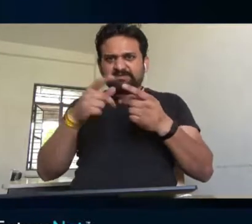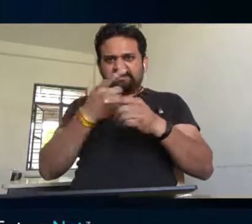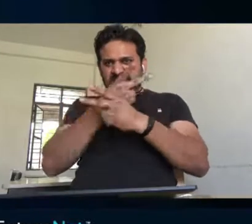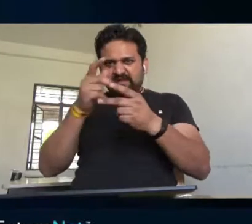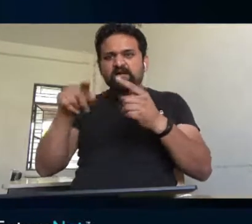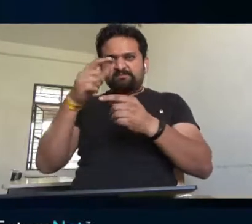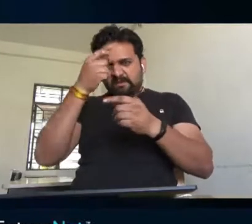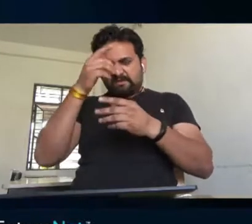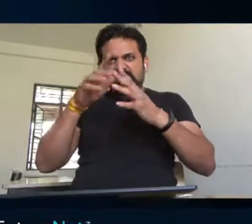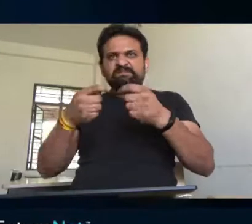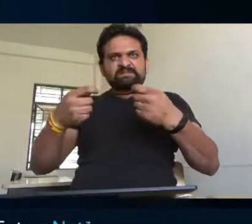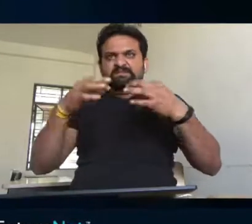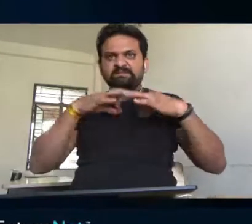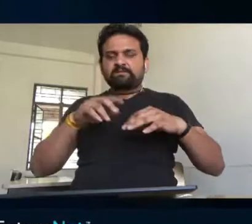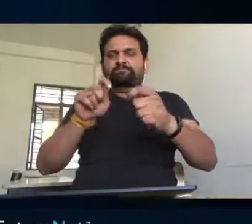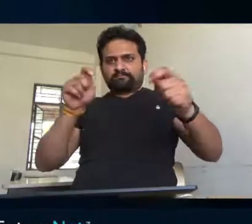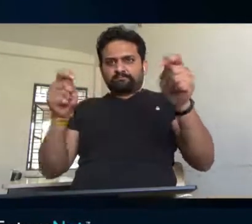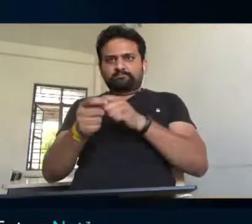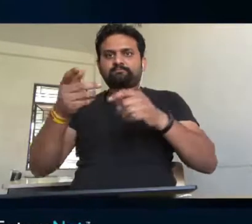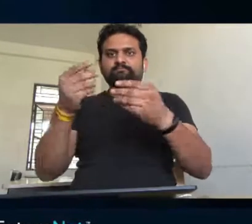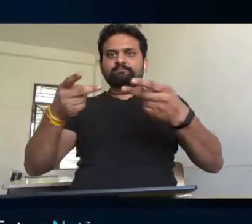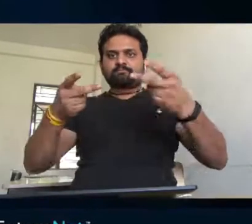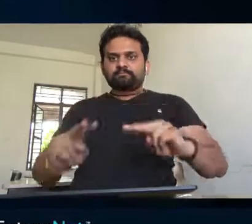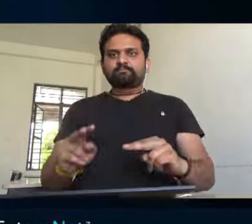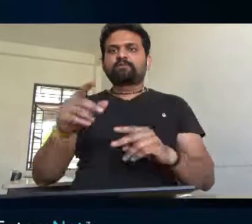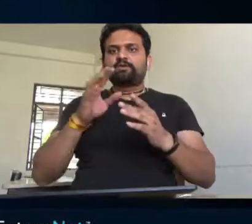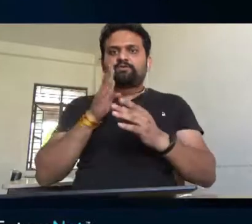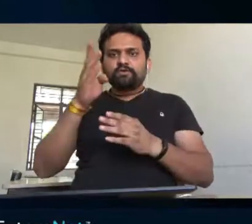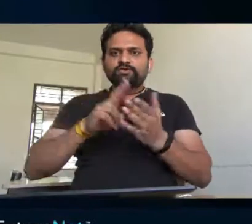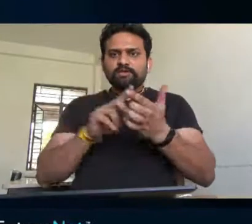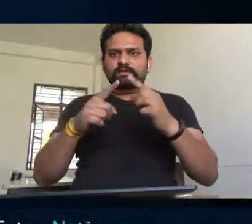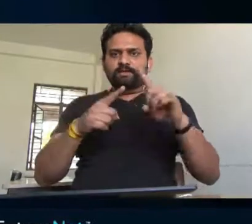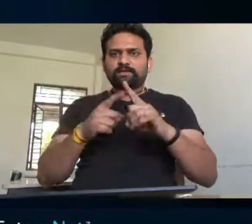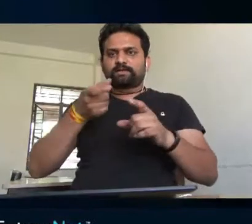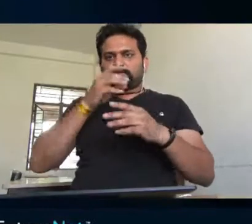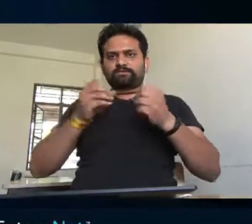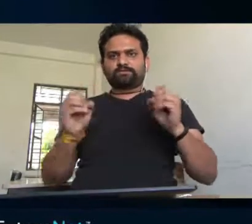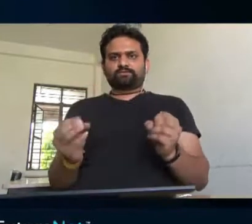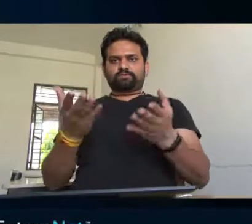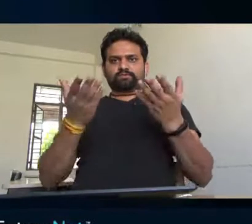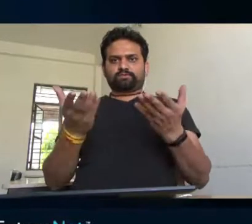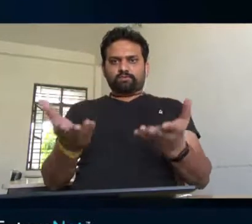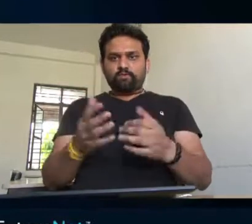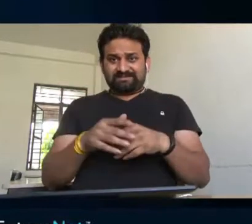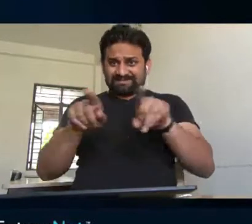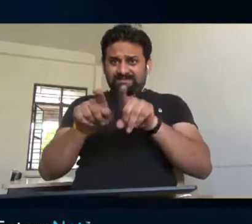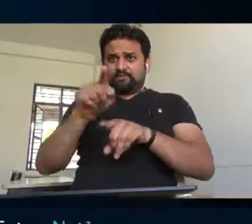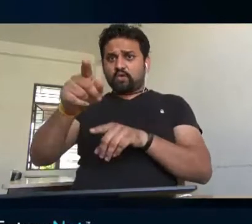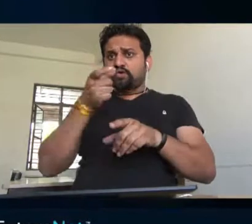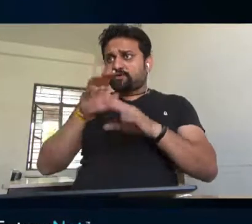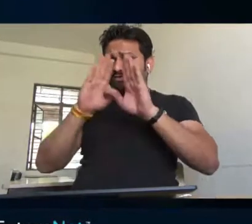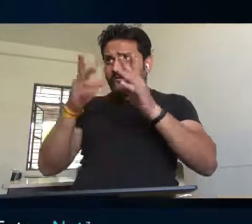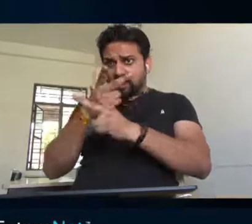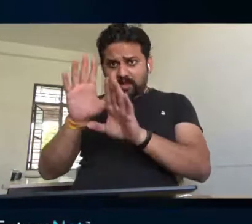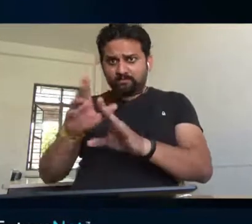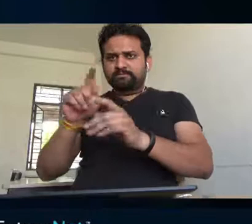we bought, that was a sushi restaurant before, but then we must change everything, and then of course it's more expensive and it has more